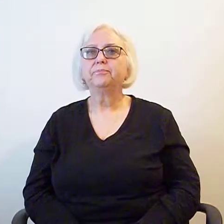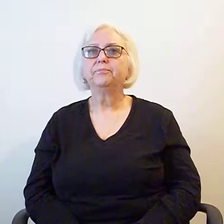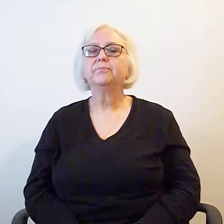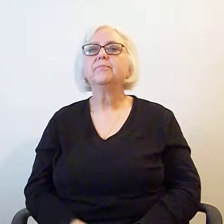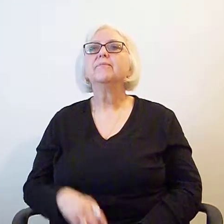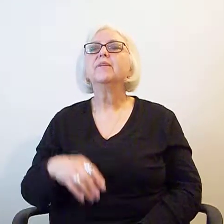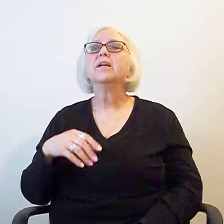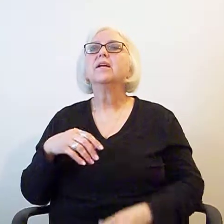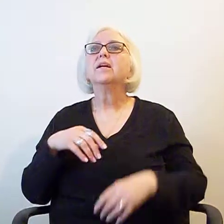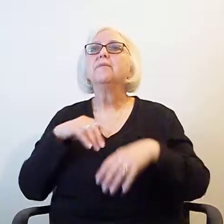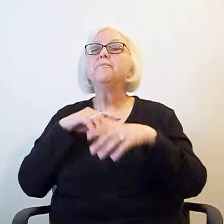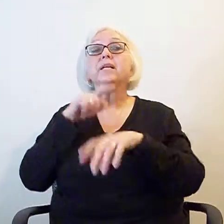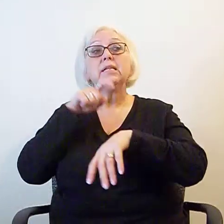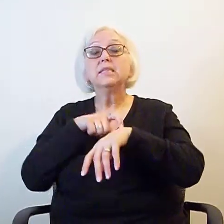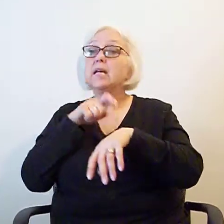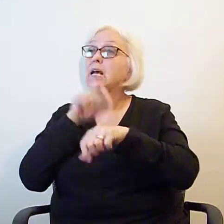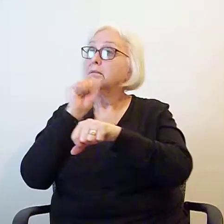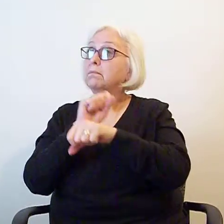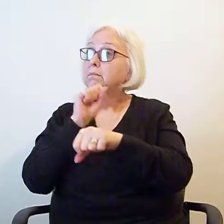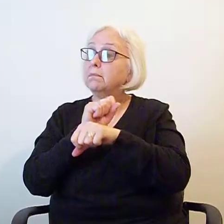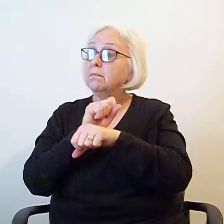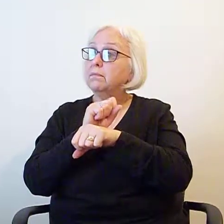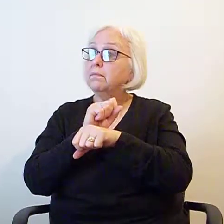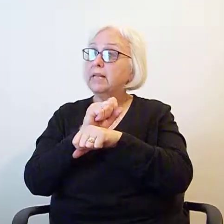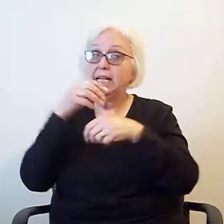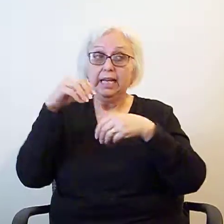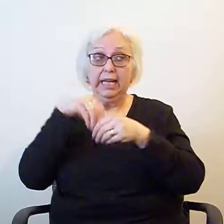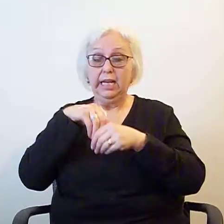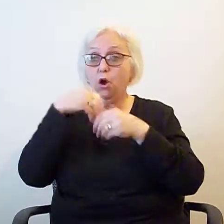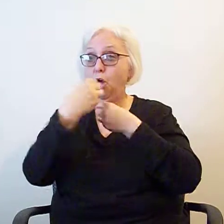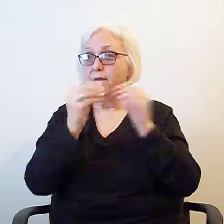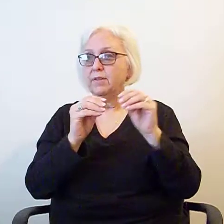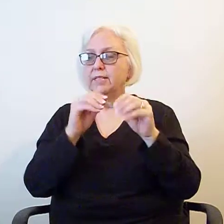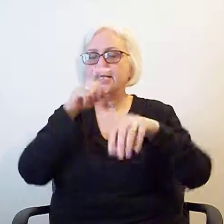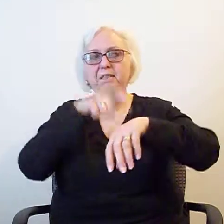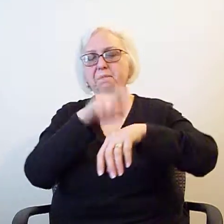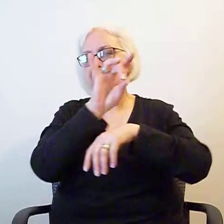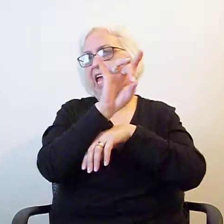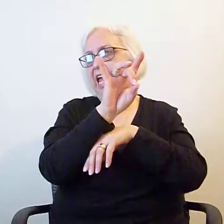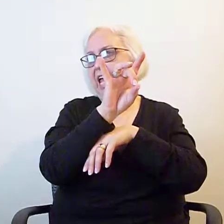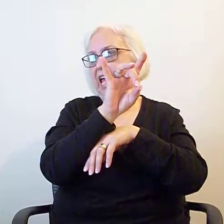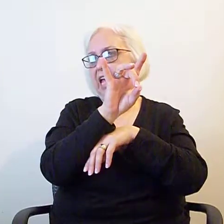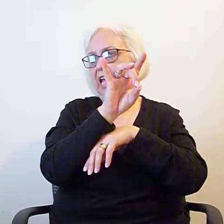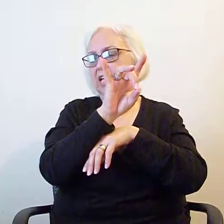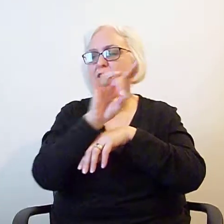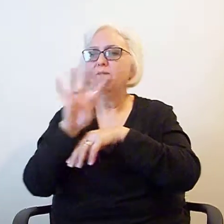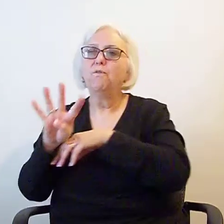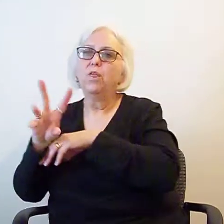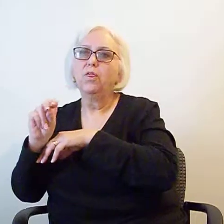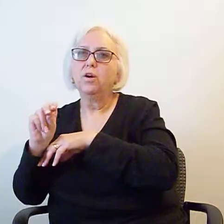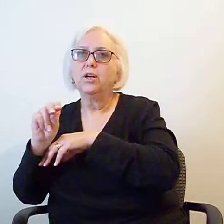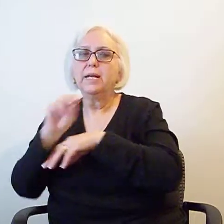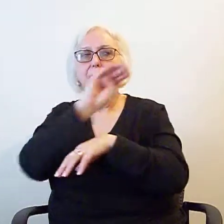Hours of operation in the offices are 8 to 4:30 Monday through Friday.